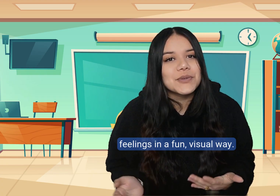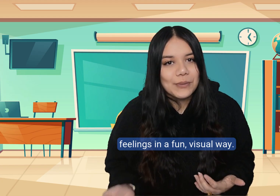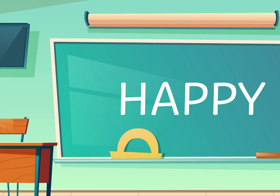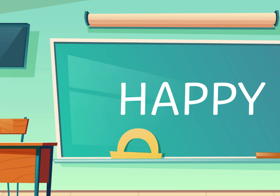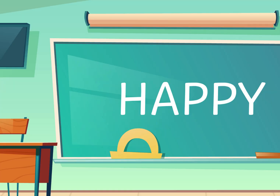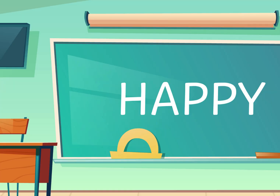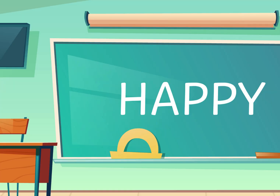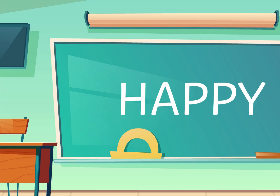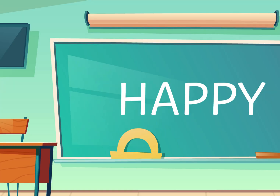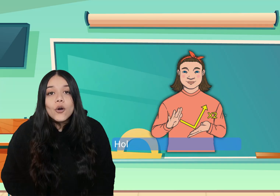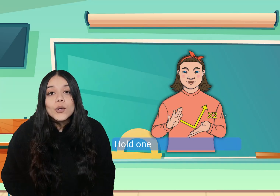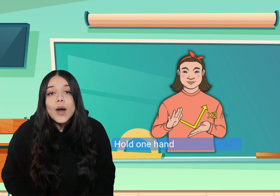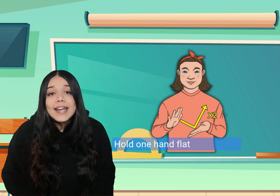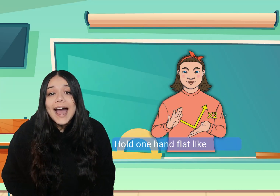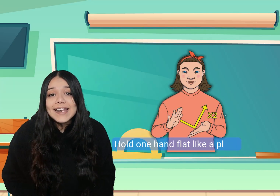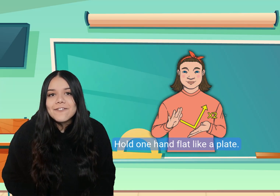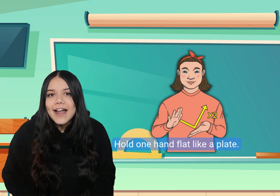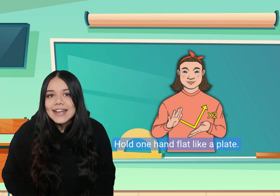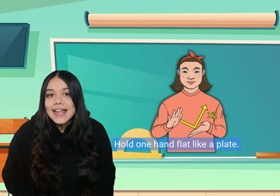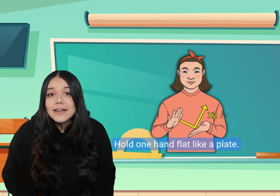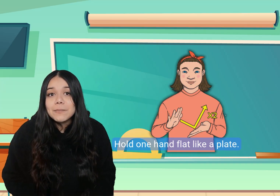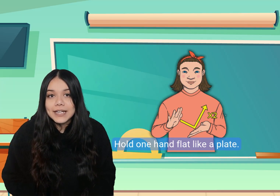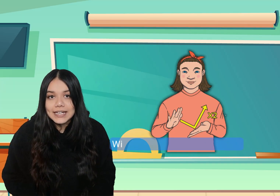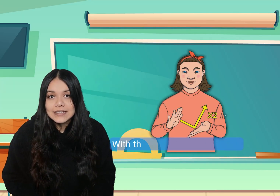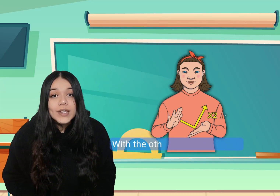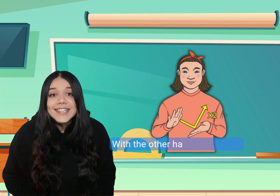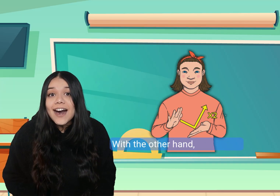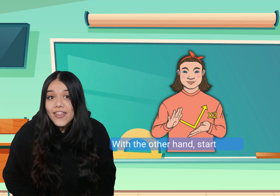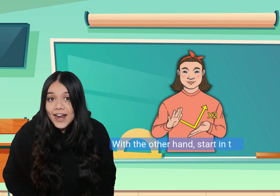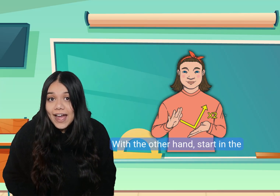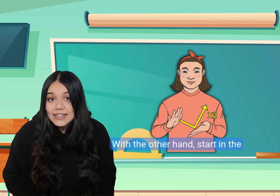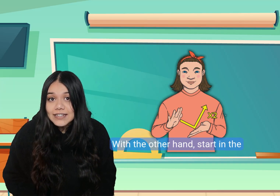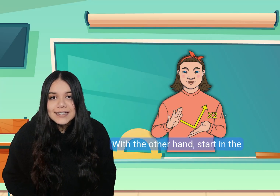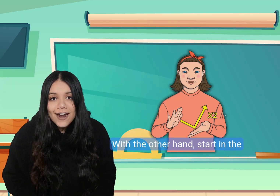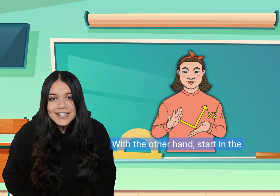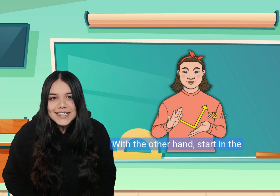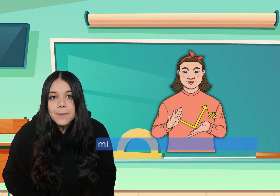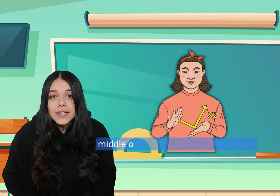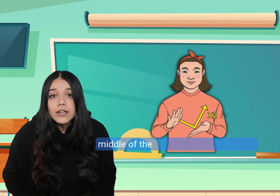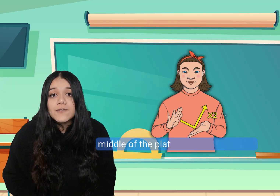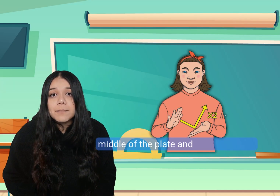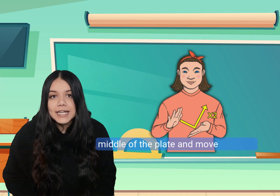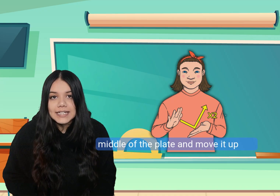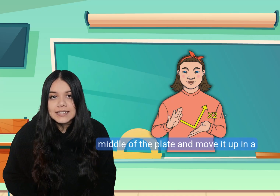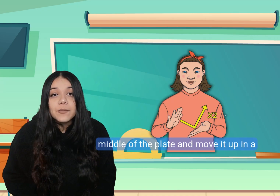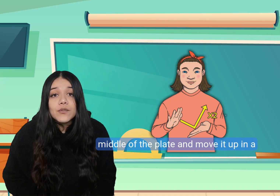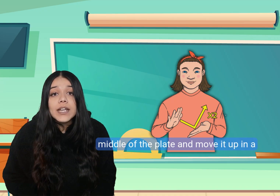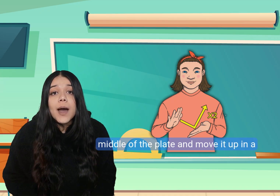way. Hold one hand flat like a plate, with the other hand start in the middle of the plate and move it up